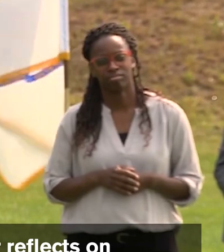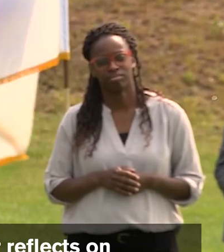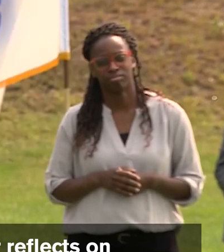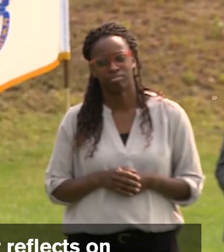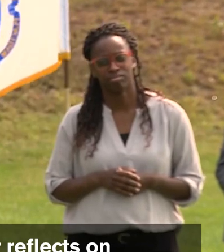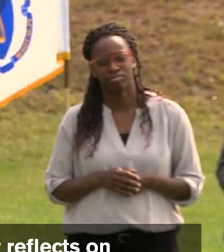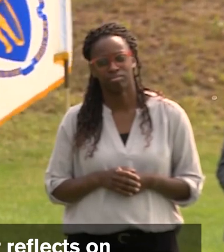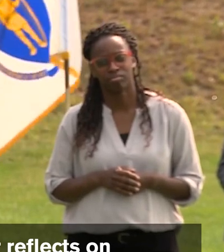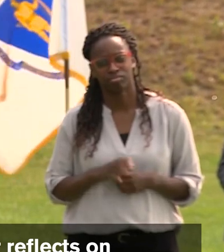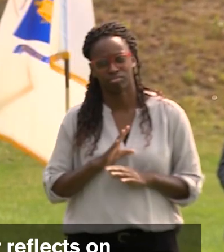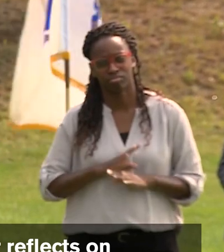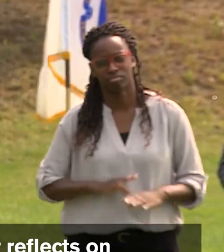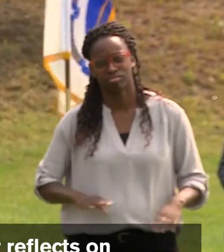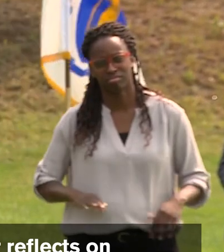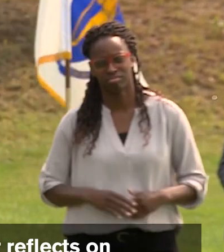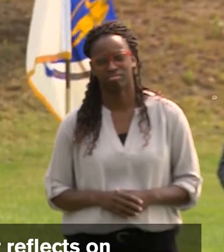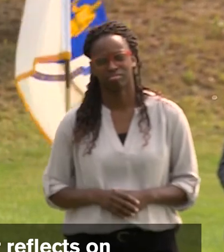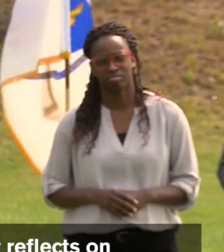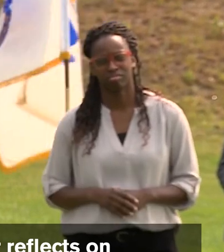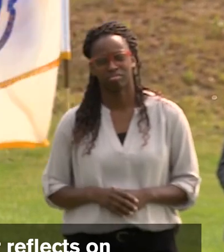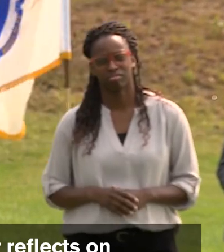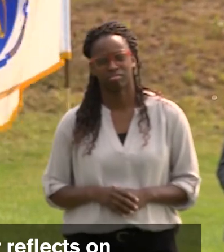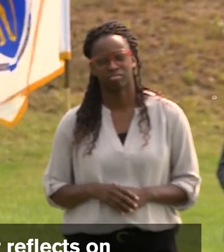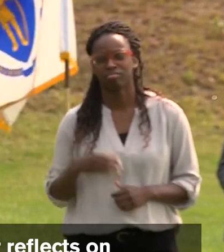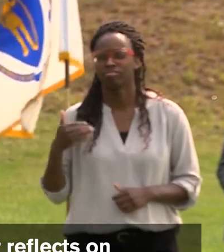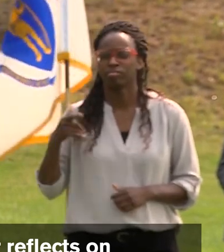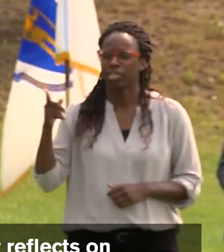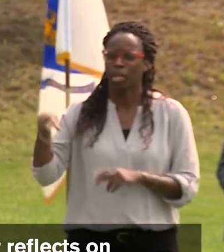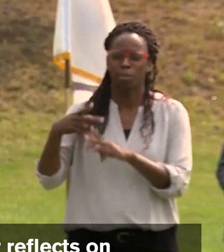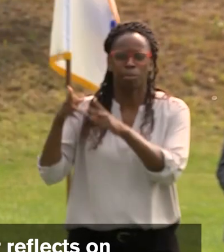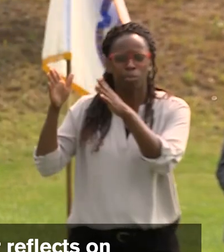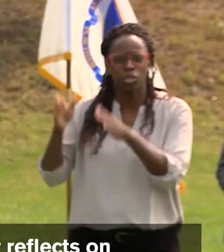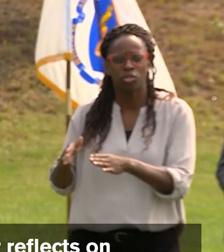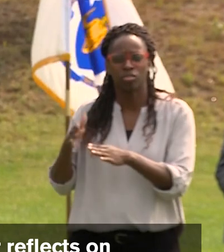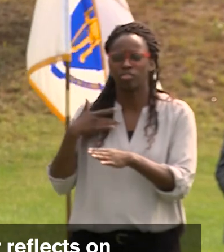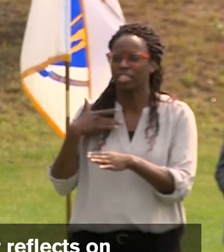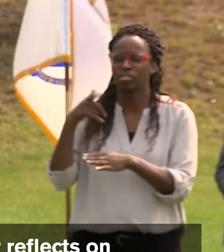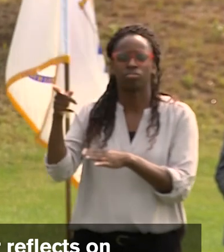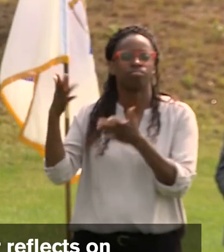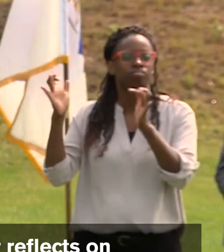one of those people who just radiated energy,